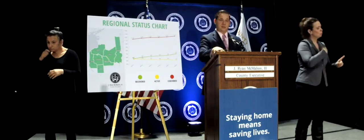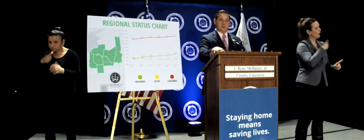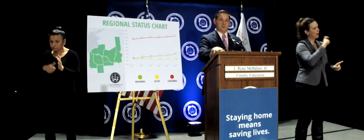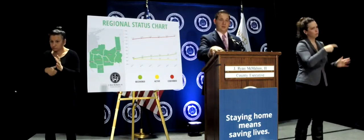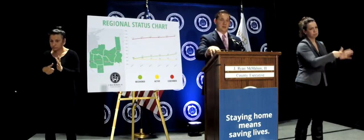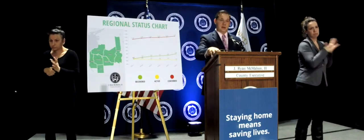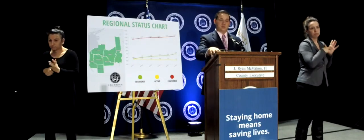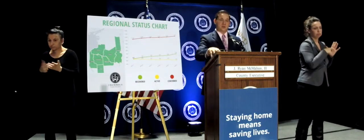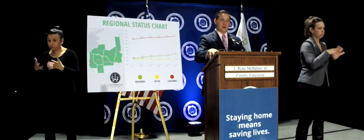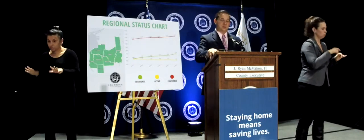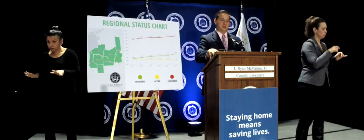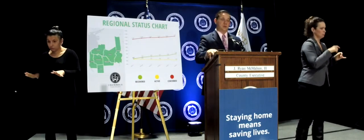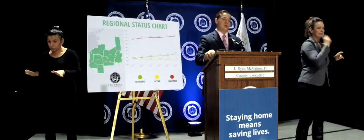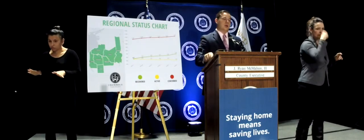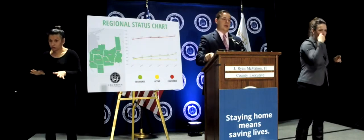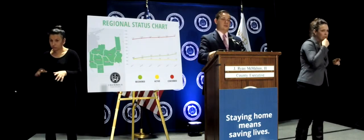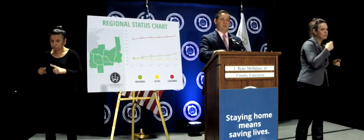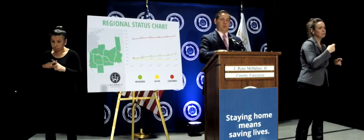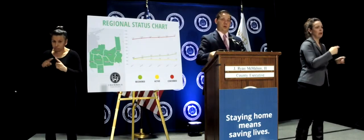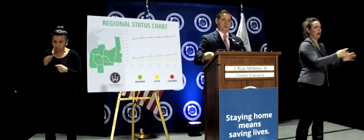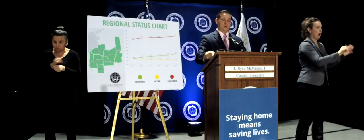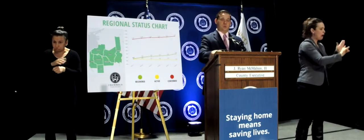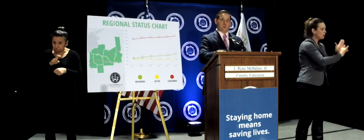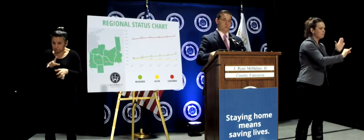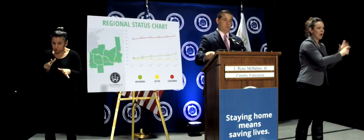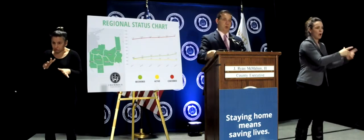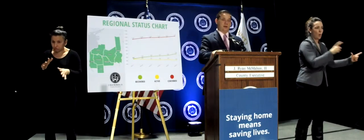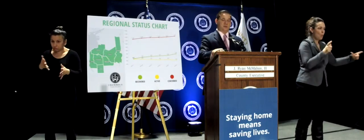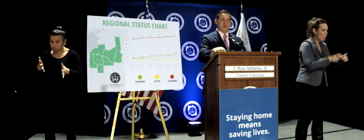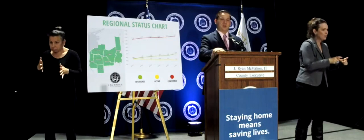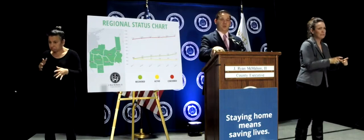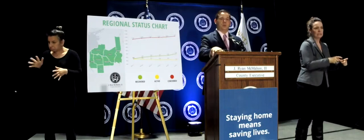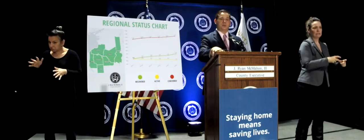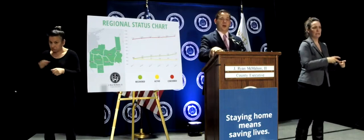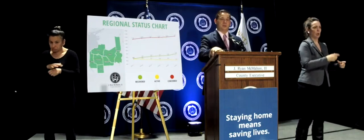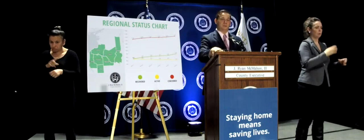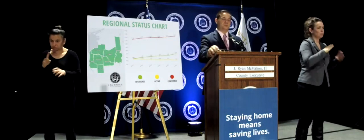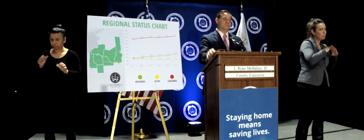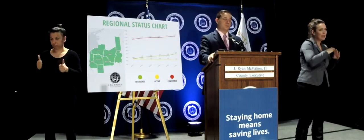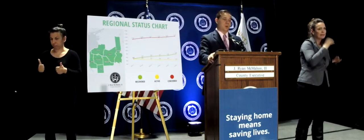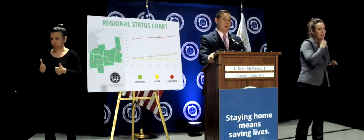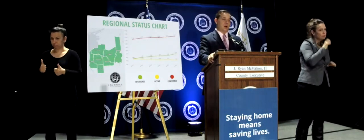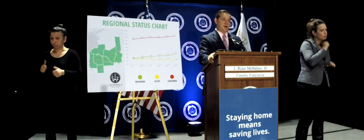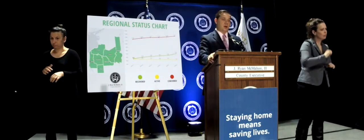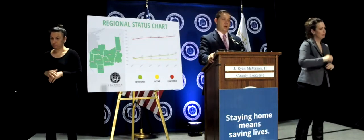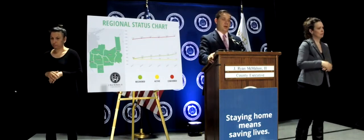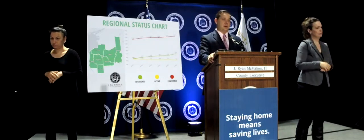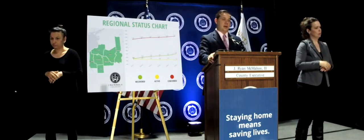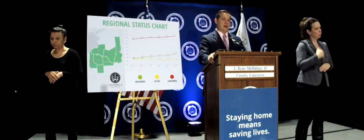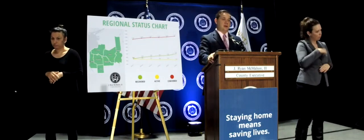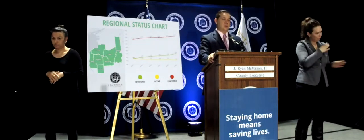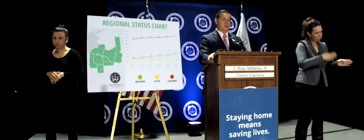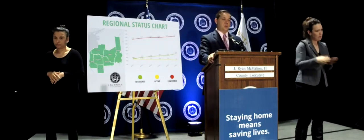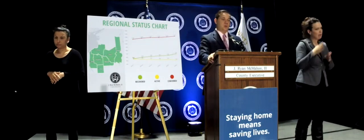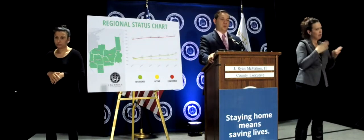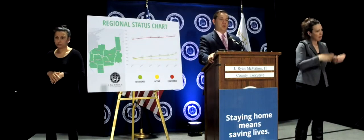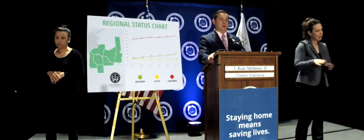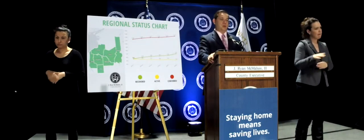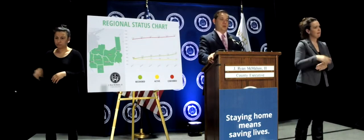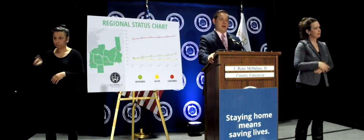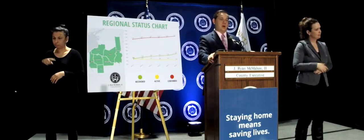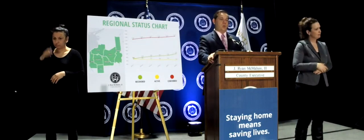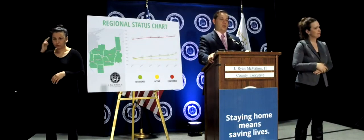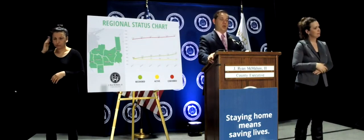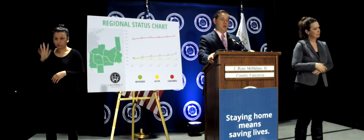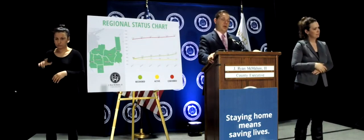there's no positives, and then the next one and the next one. And at some point, this proactive strategy will be done. And then we will